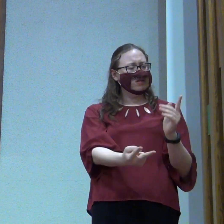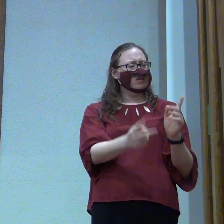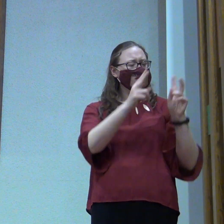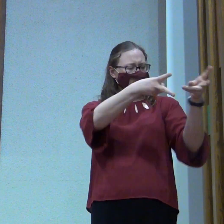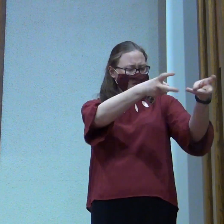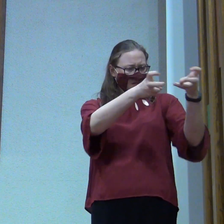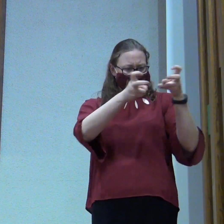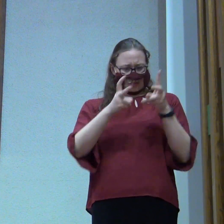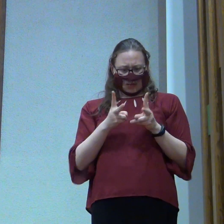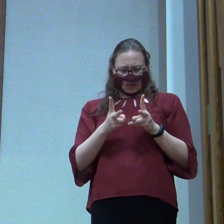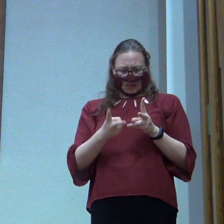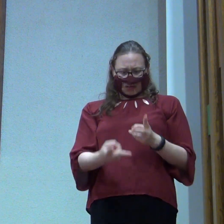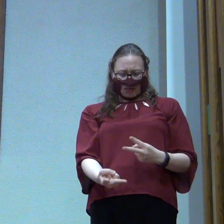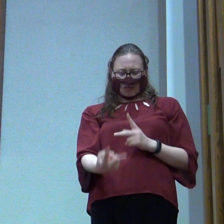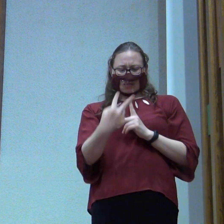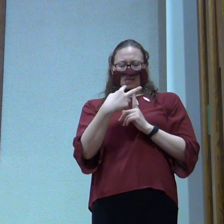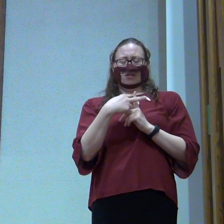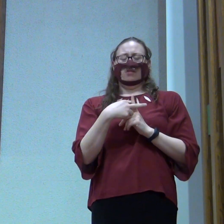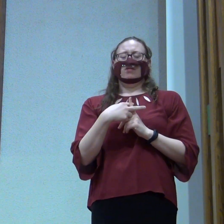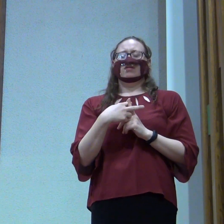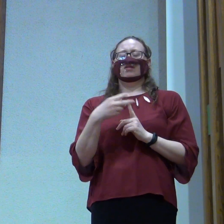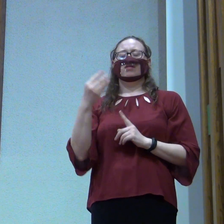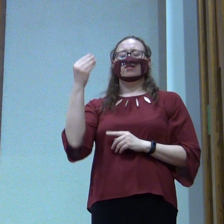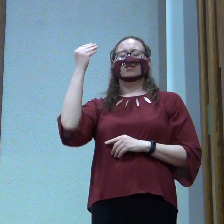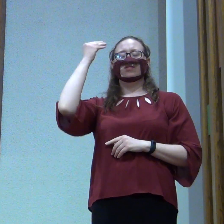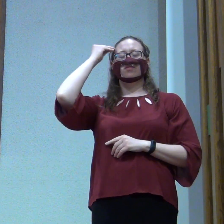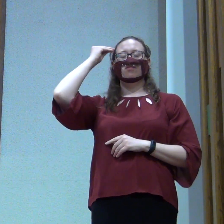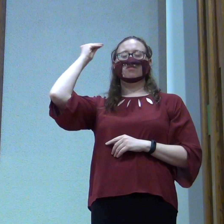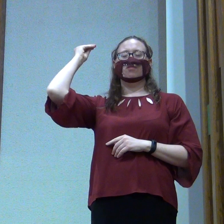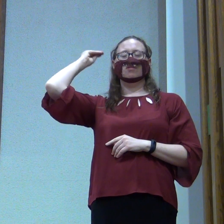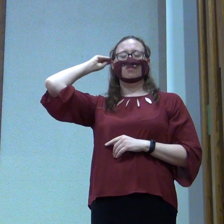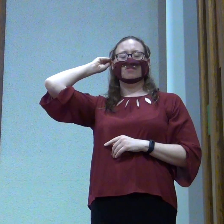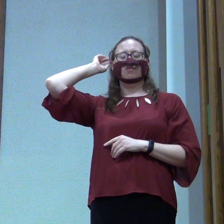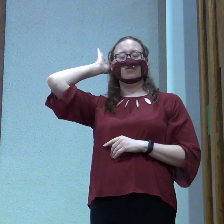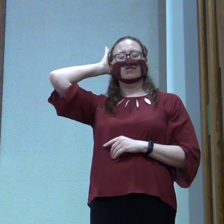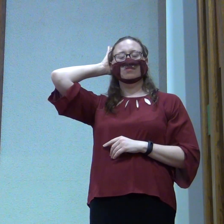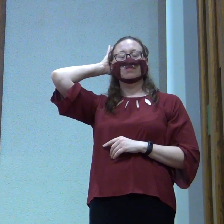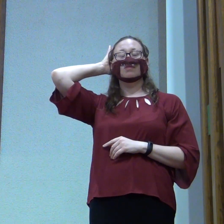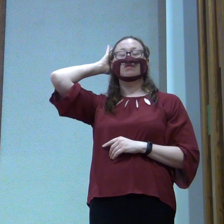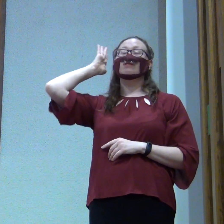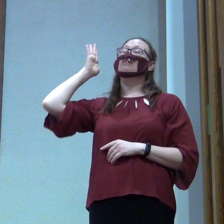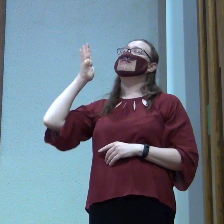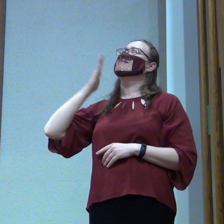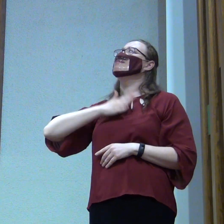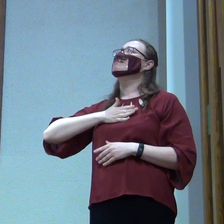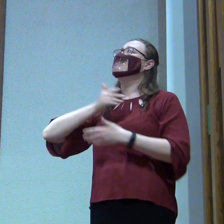resonate in our hearts today. May we feel